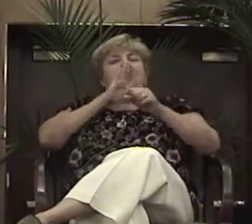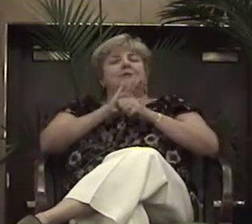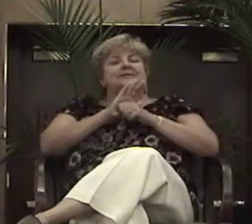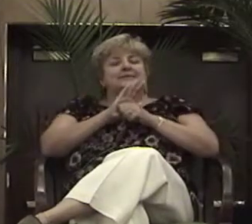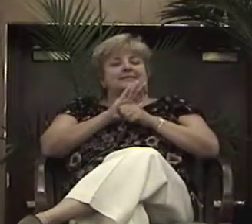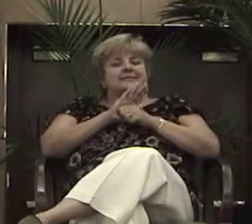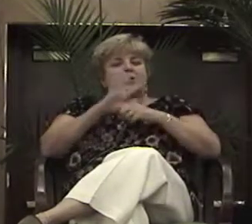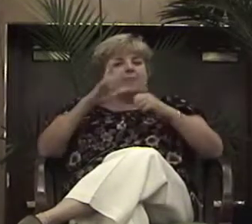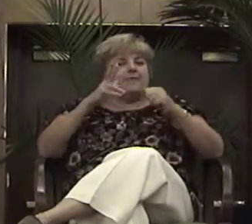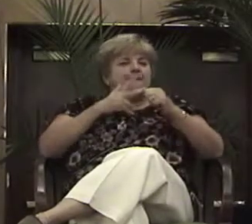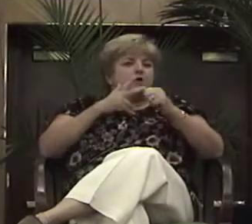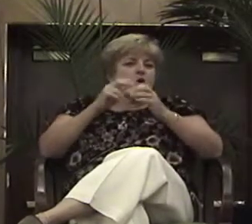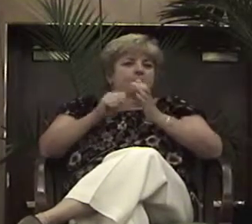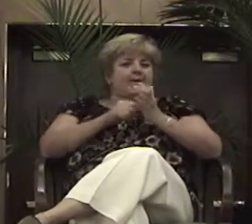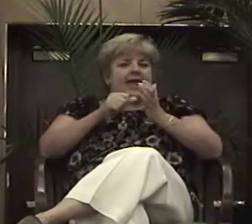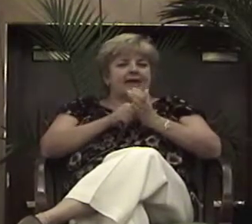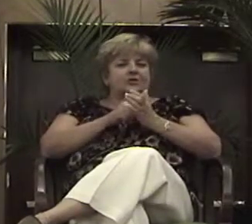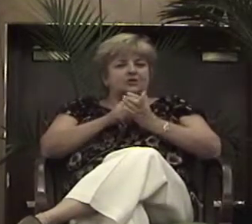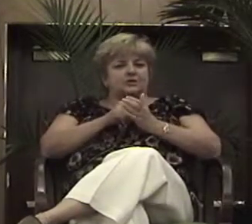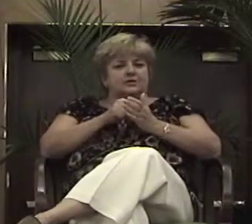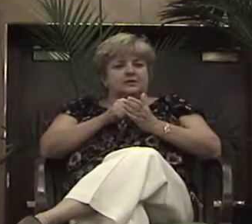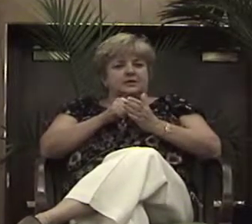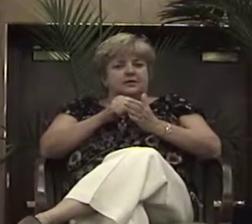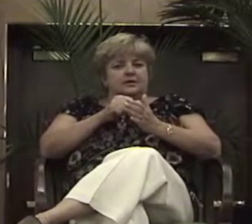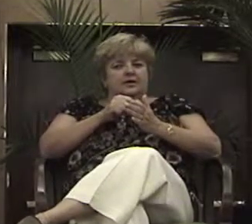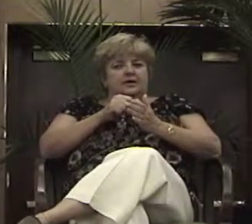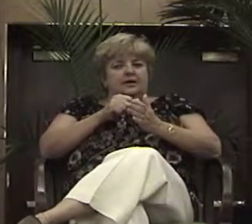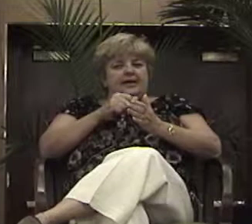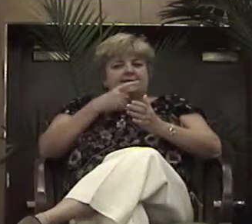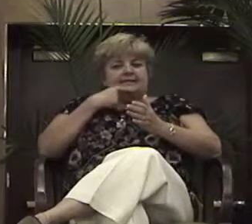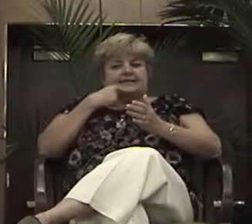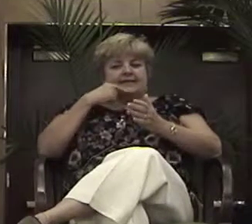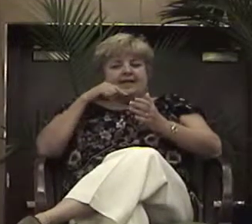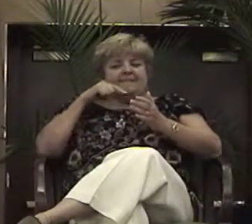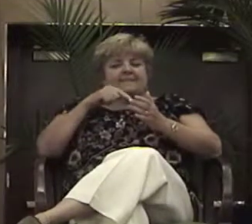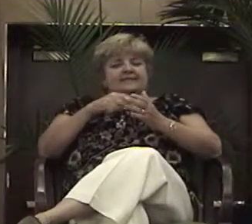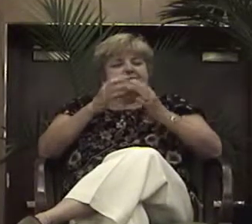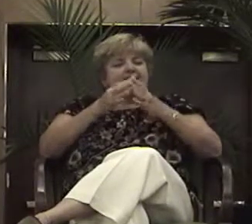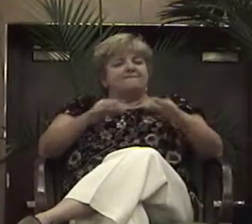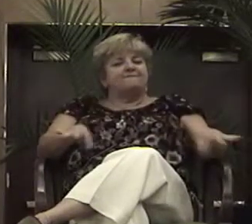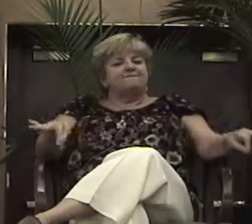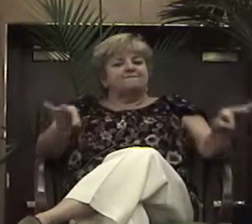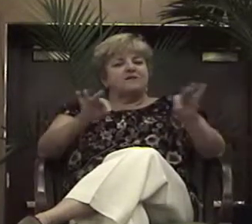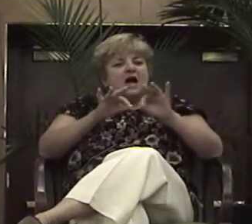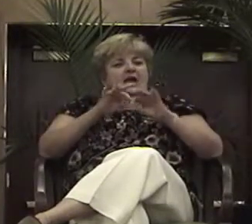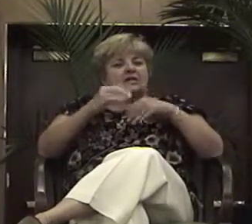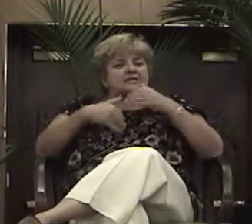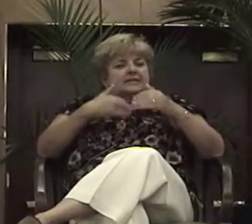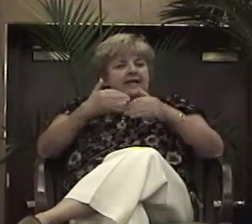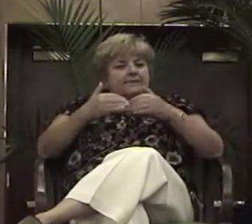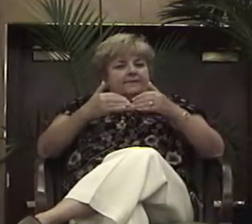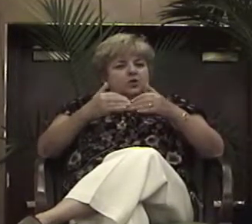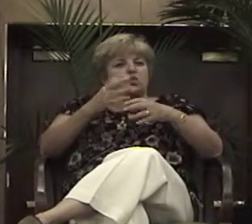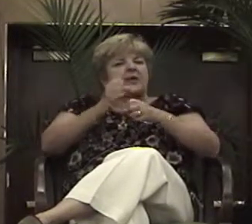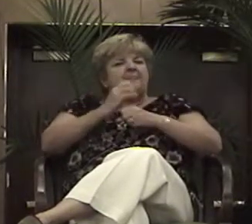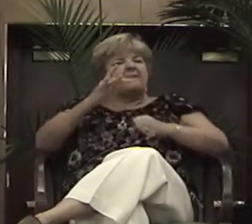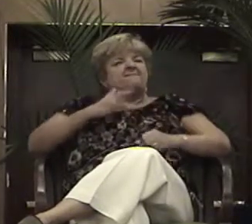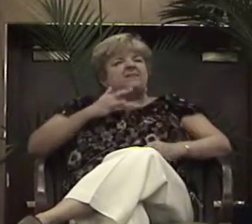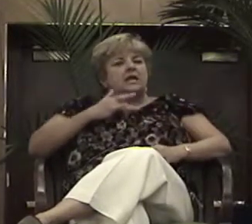3rd page in step 5, the 12 and 12, where it says, this is the vital step whereby you get the feeling, not the thinking. You get the feeling that